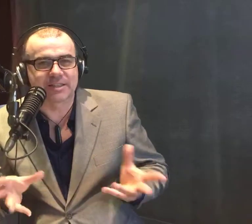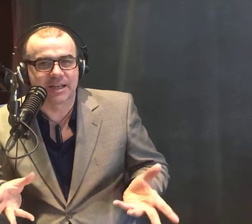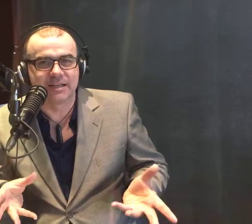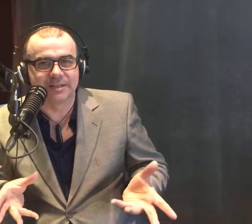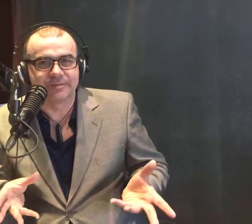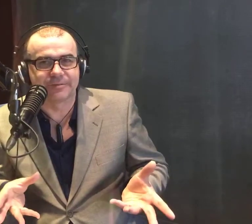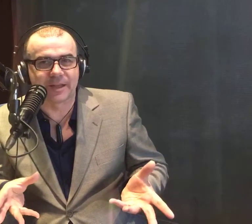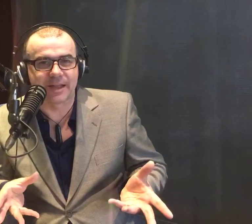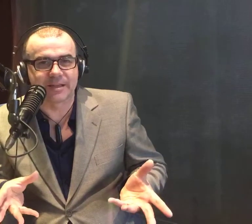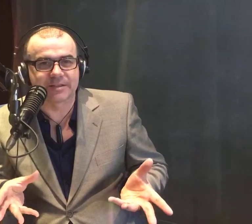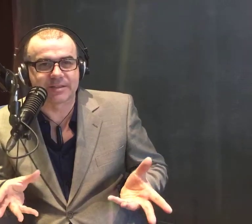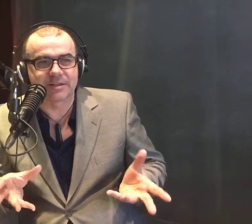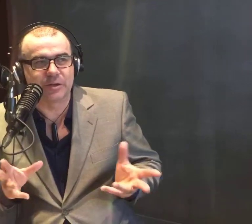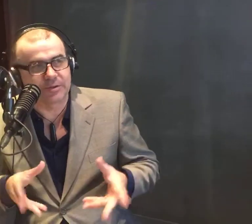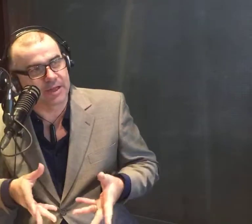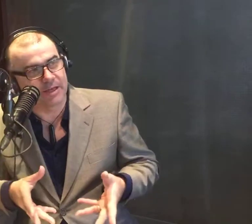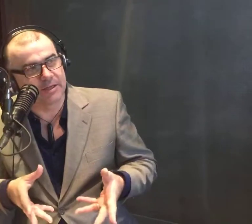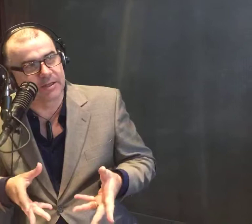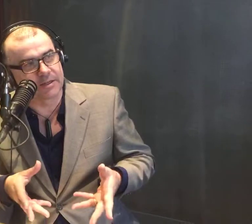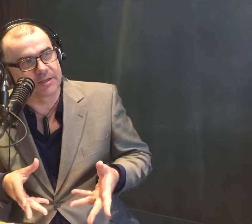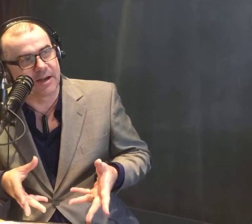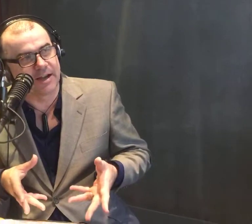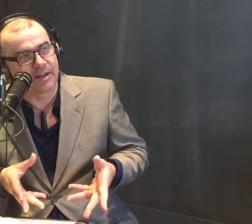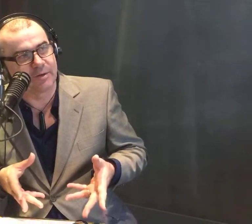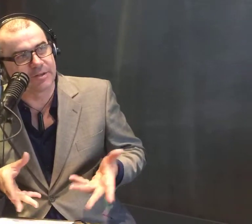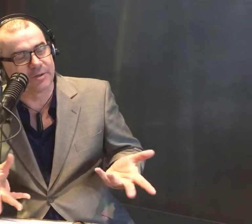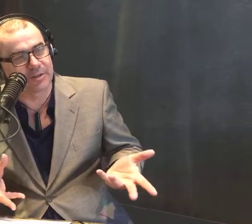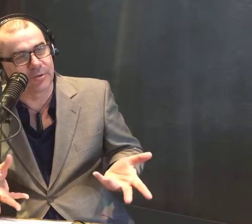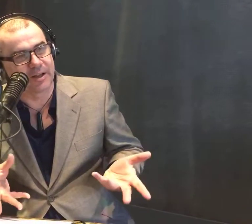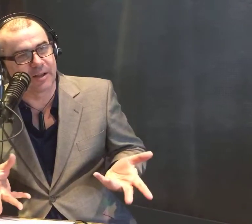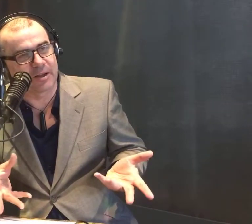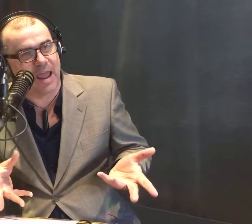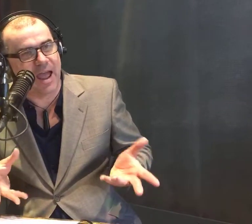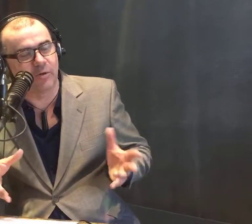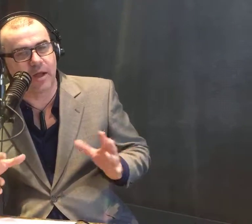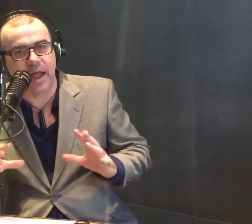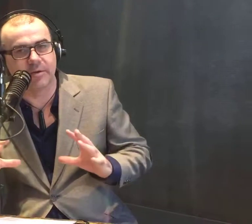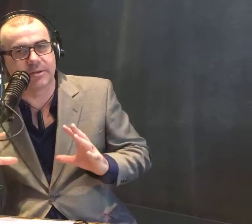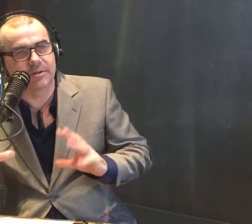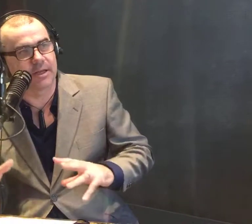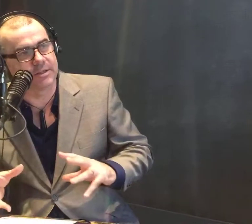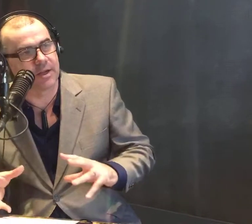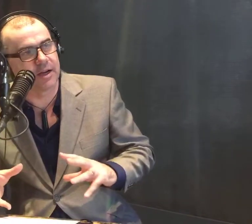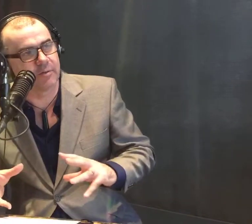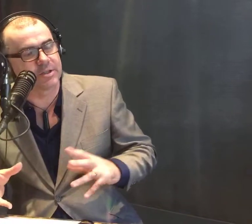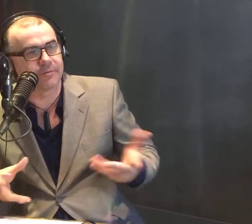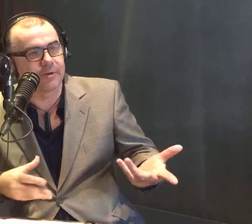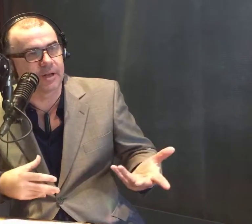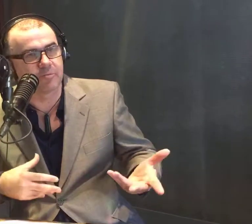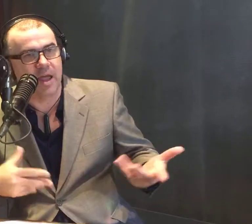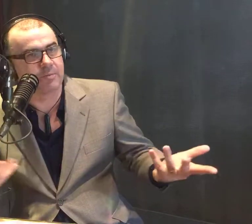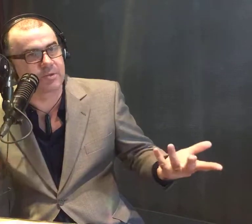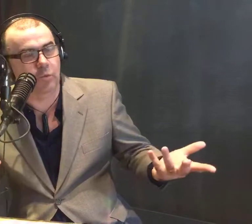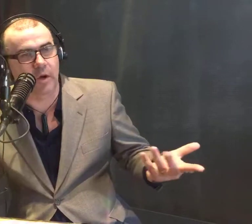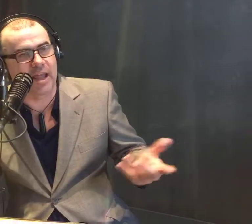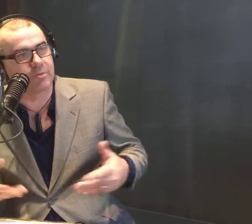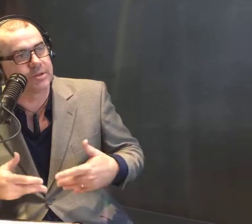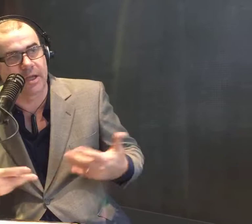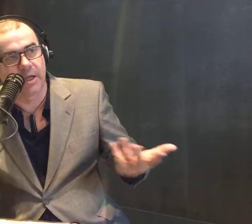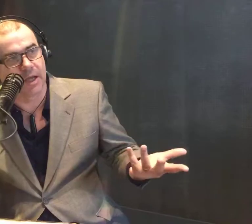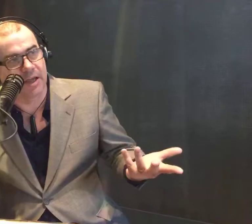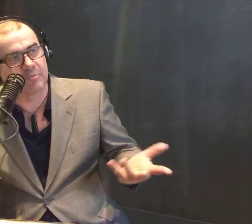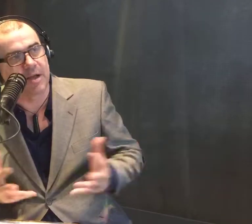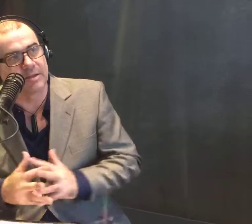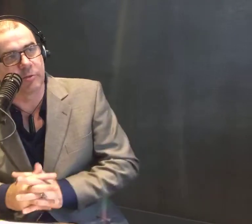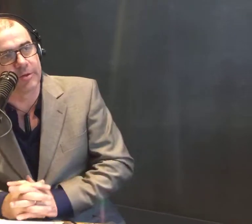How distinctive is New Zealand Sign Language, Victoria? How is New Zealand Sign Language different than perhaps what